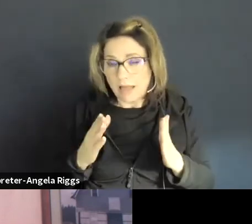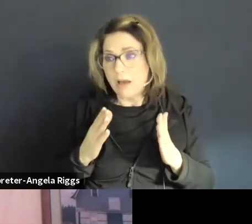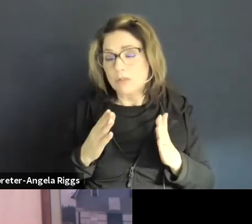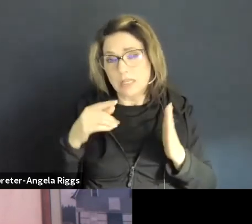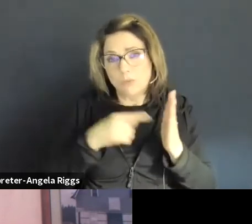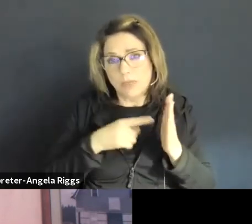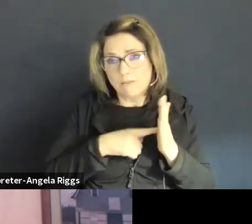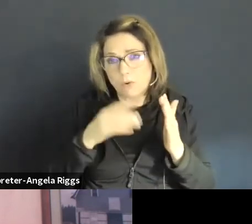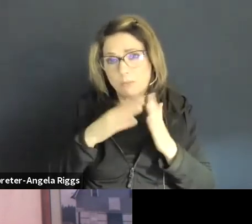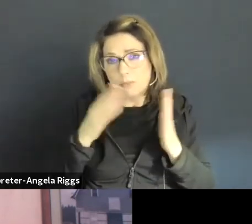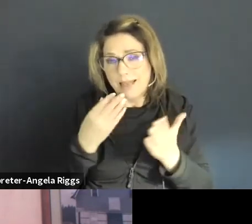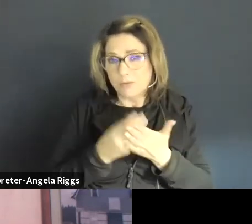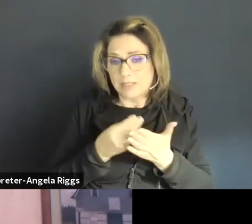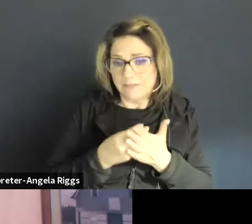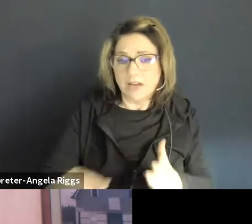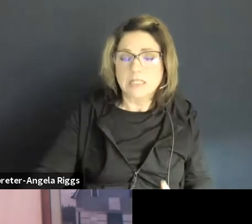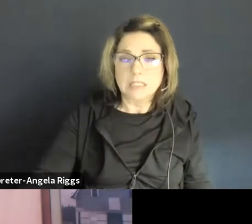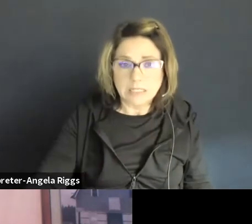funds.